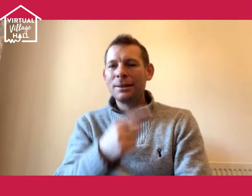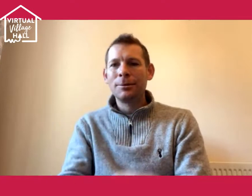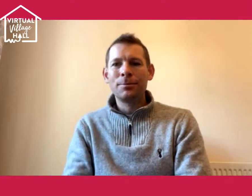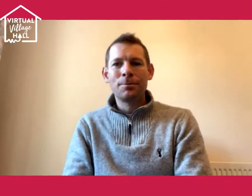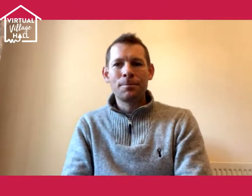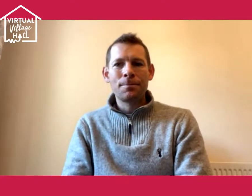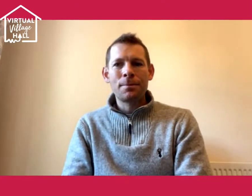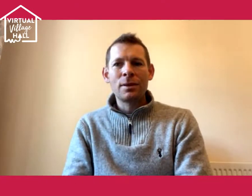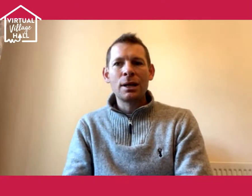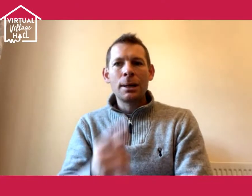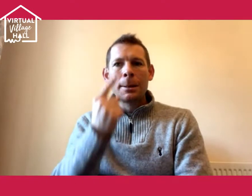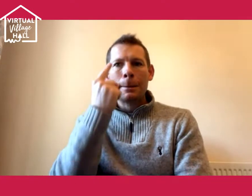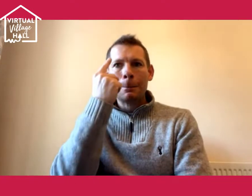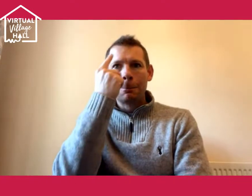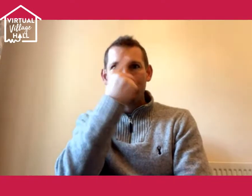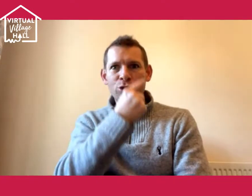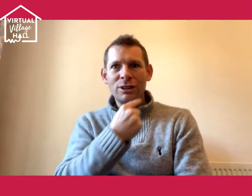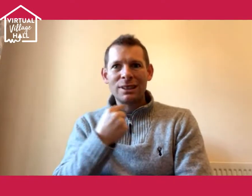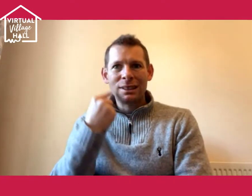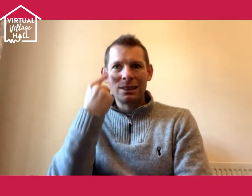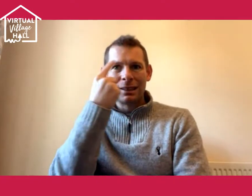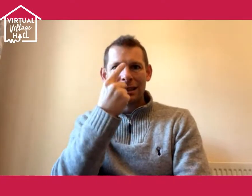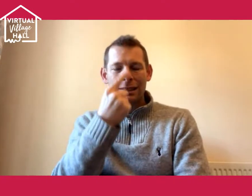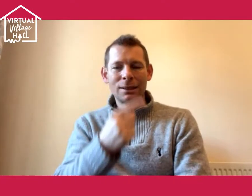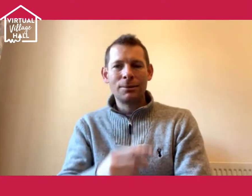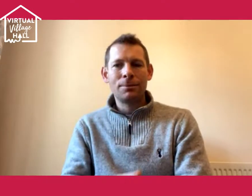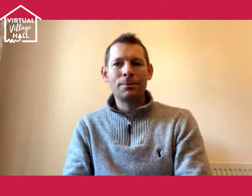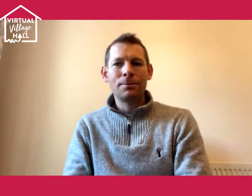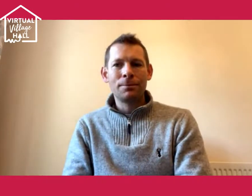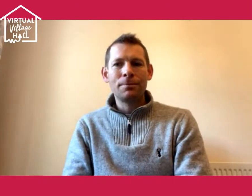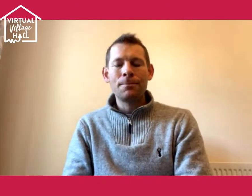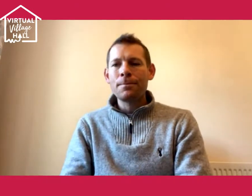And that's a sign for pretty, pretty.